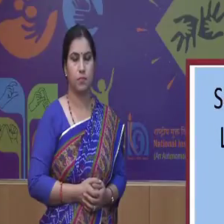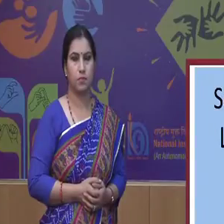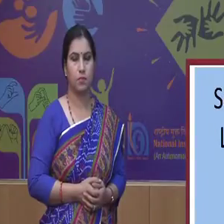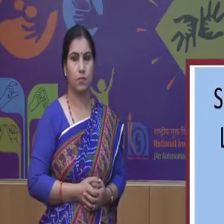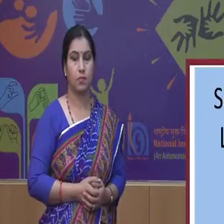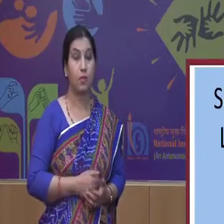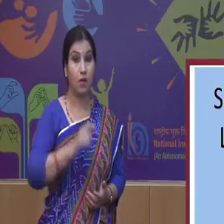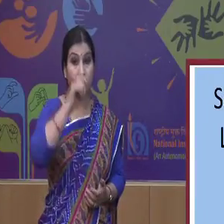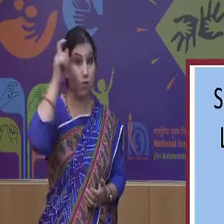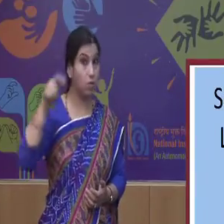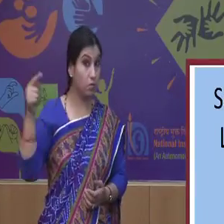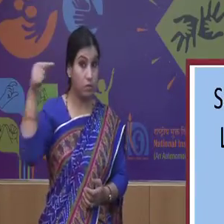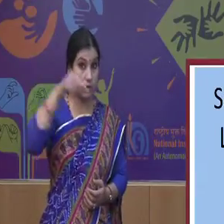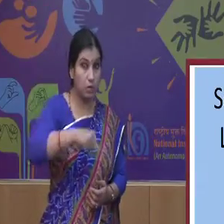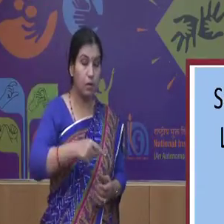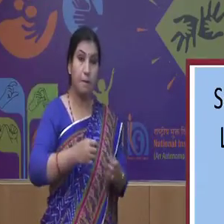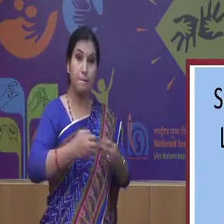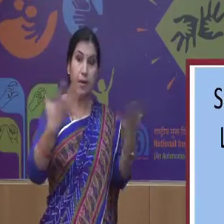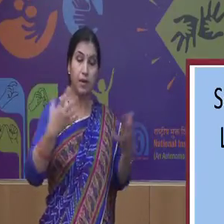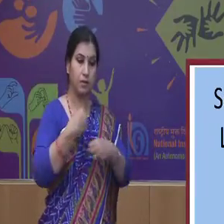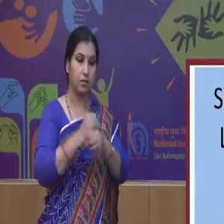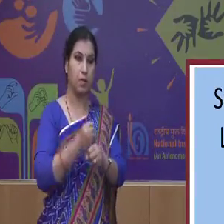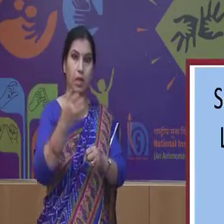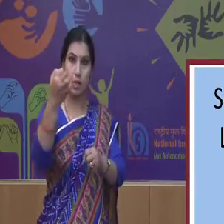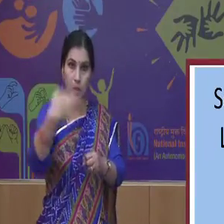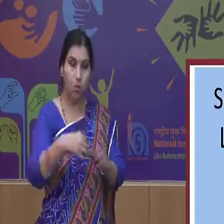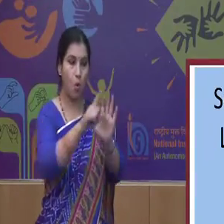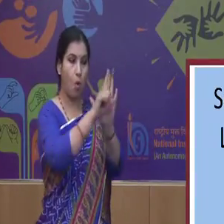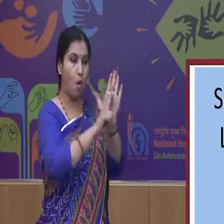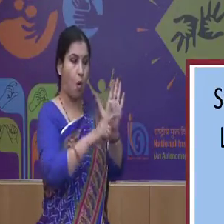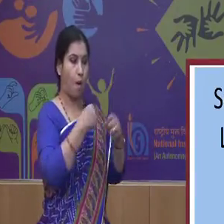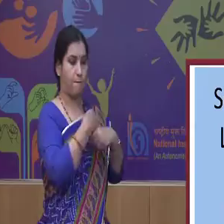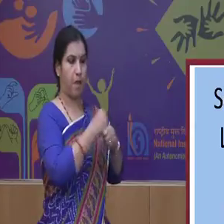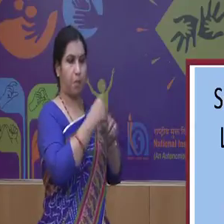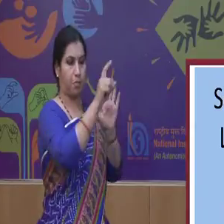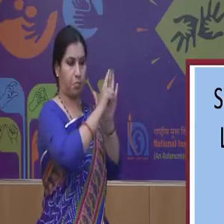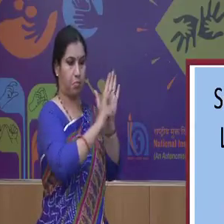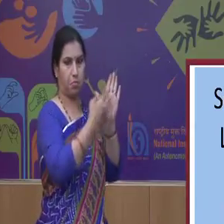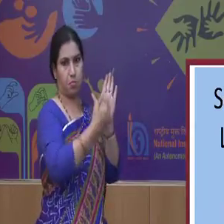The British made many new laws against the existing social evil practices.